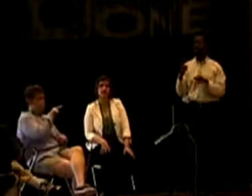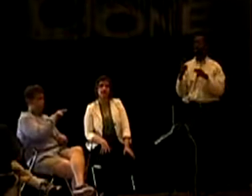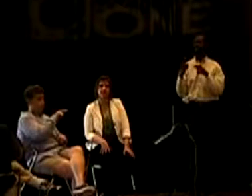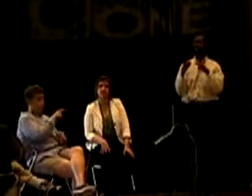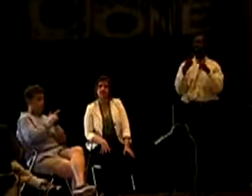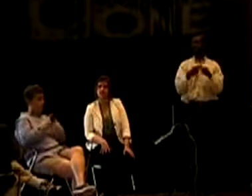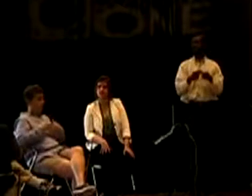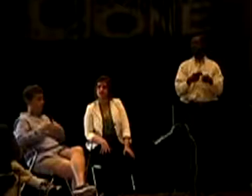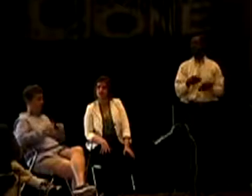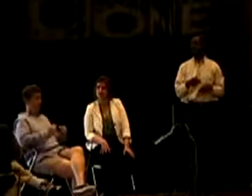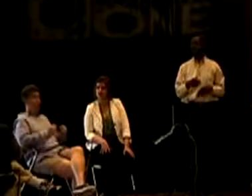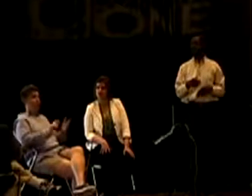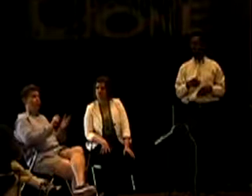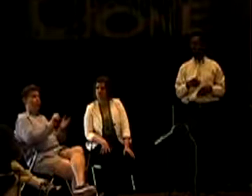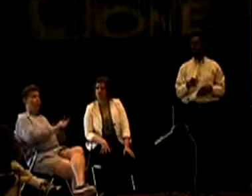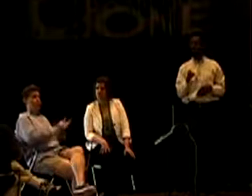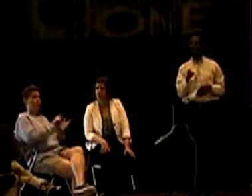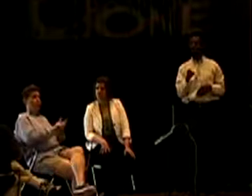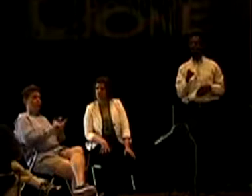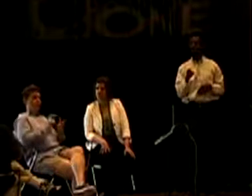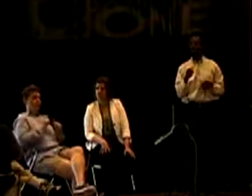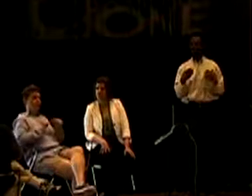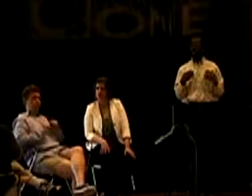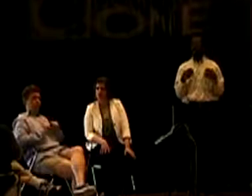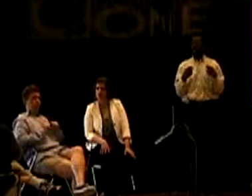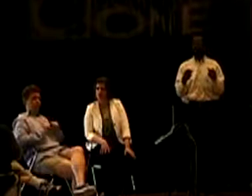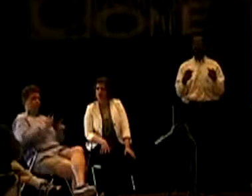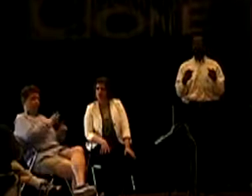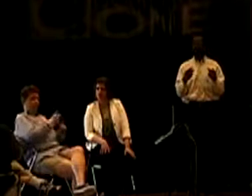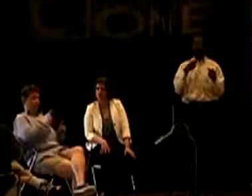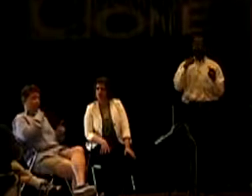He mentioned, Aditi, that you are brave as a